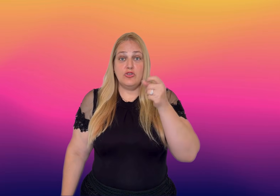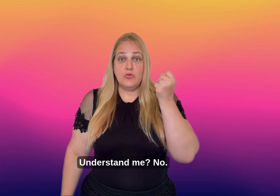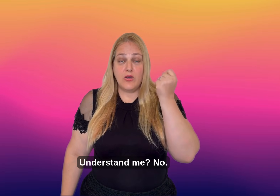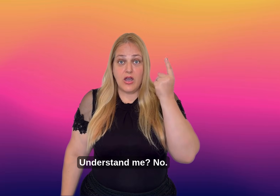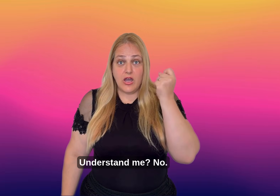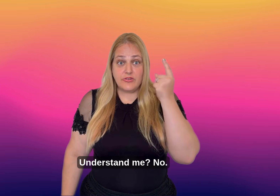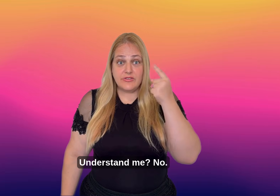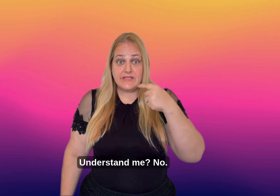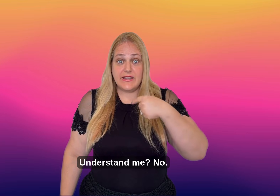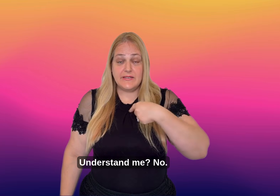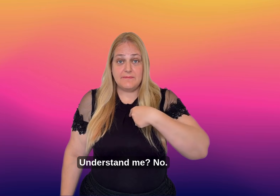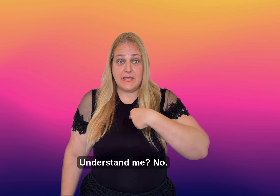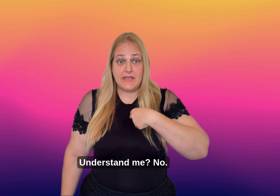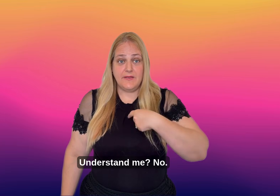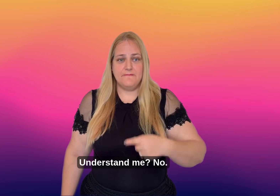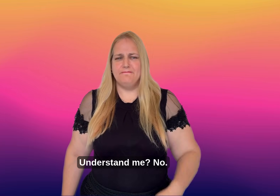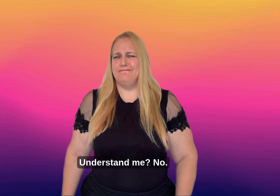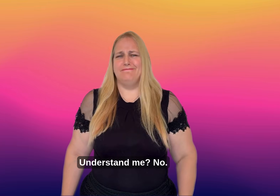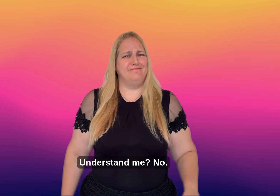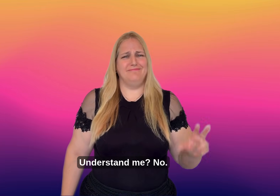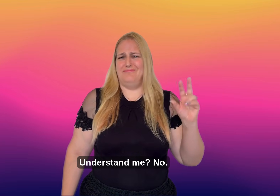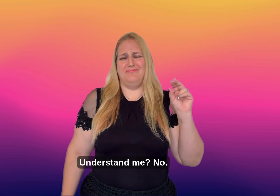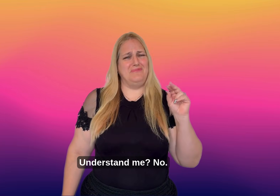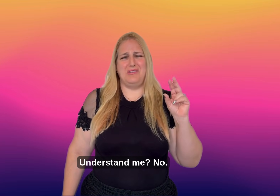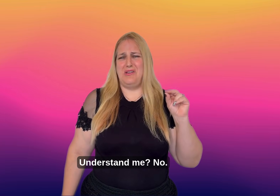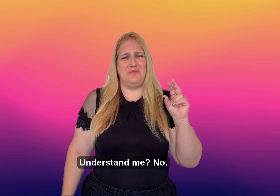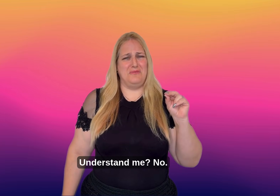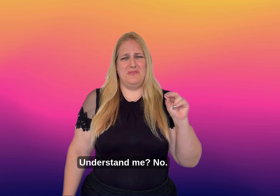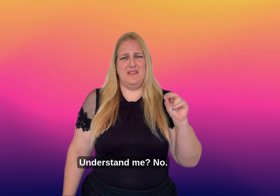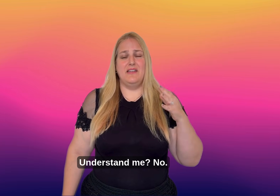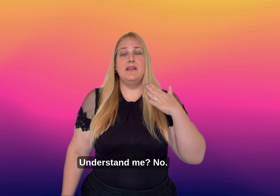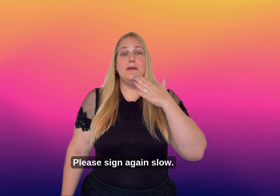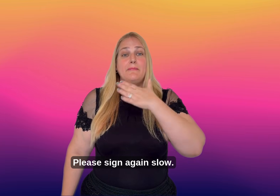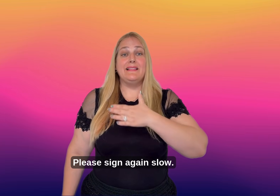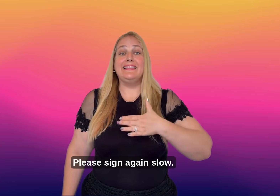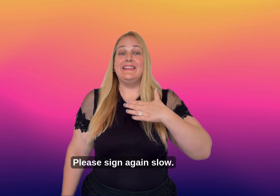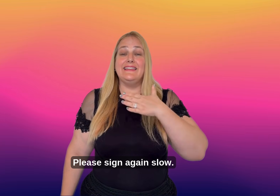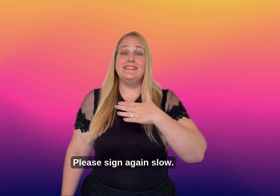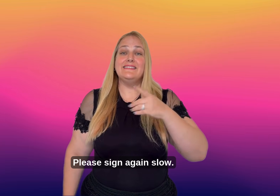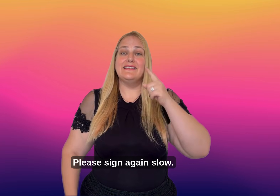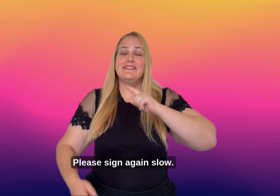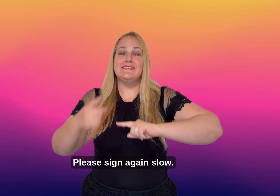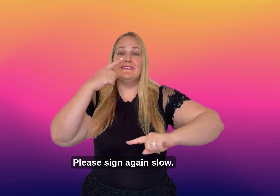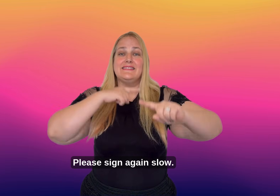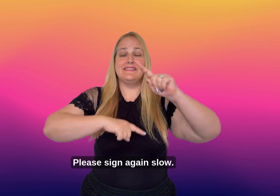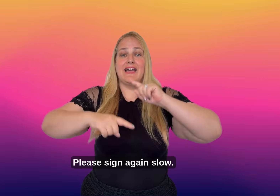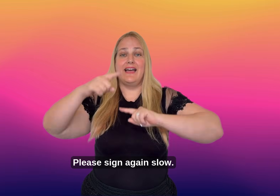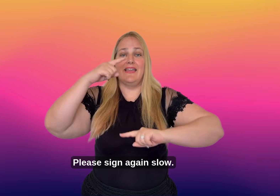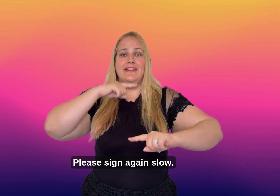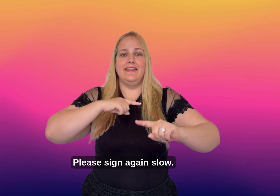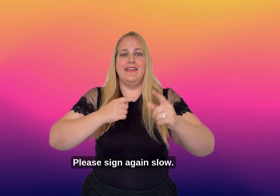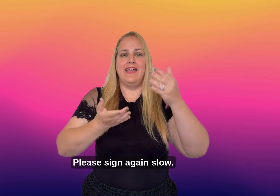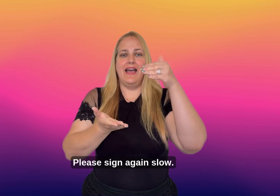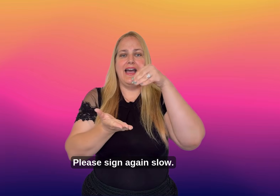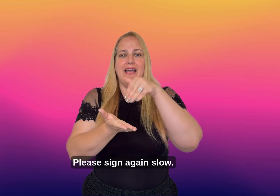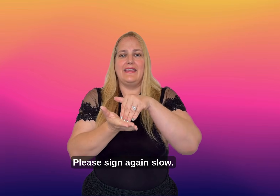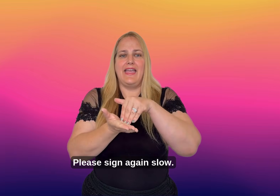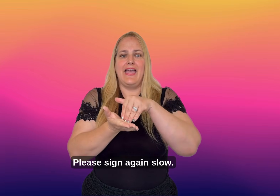You understand me? No. Please sign